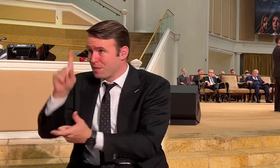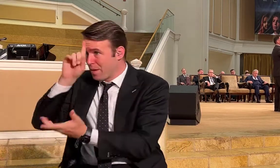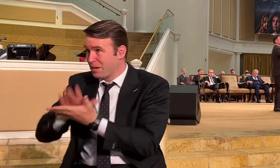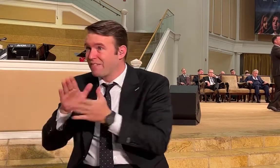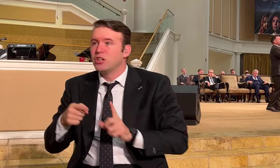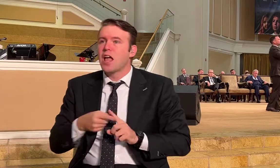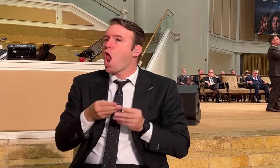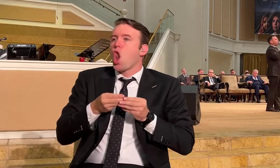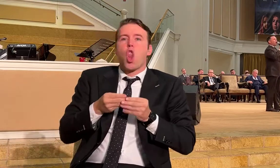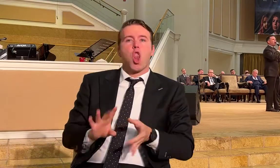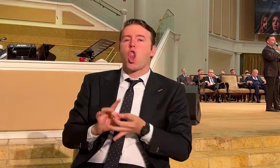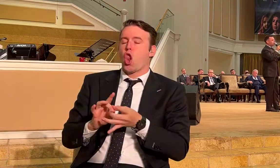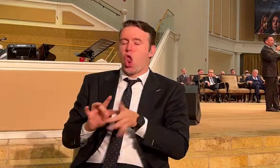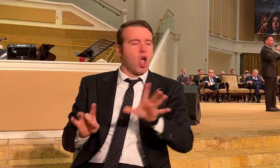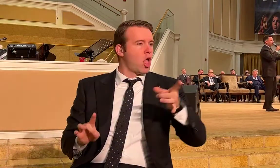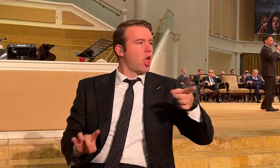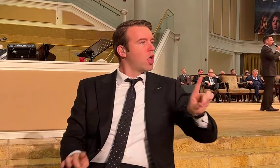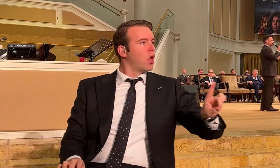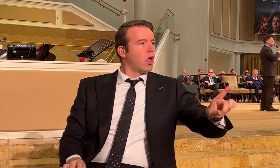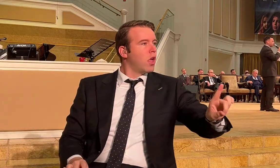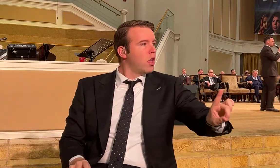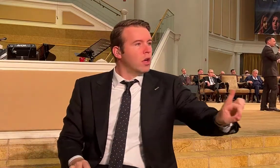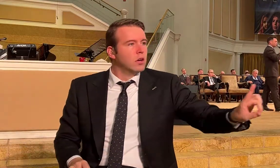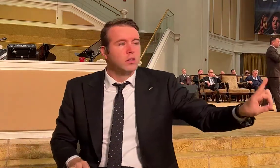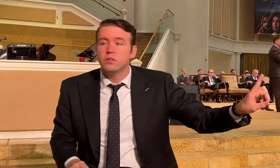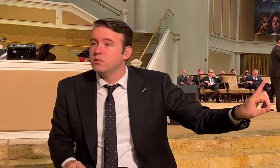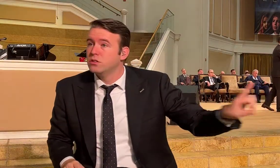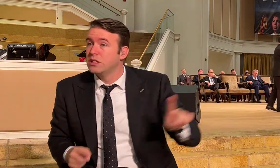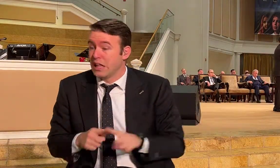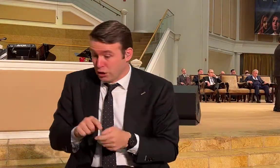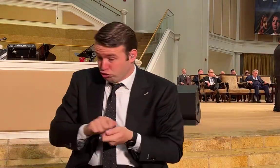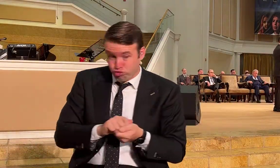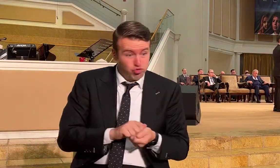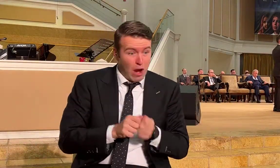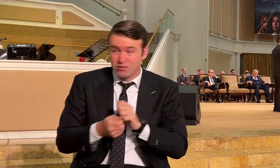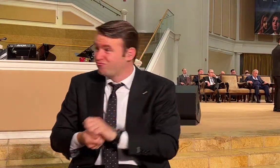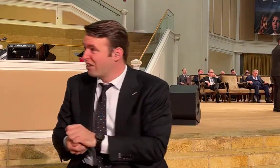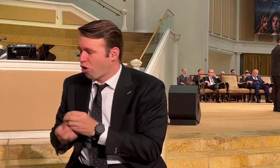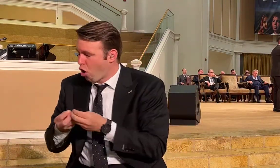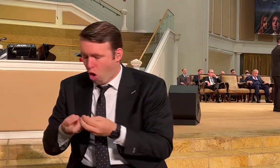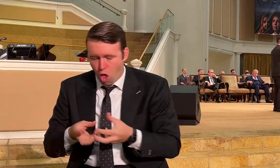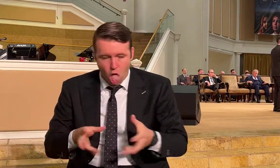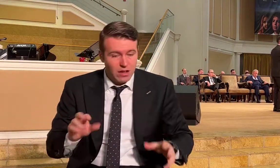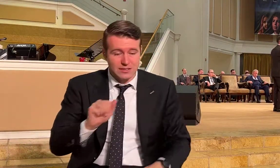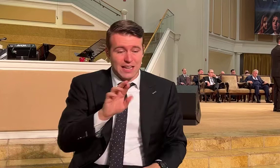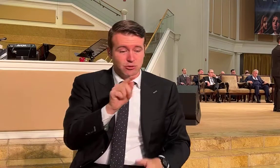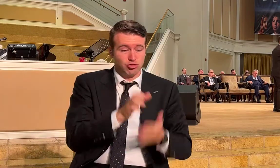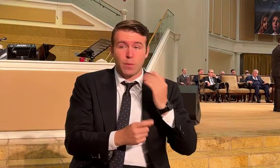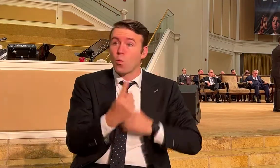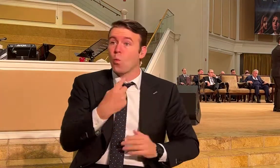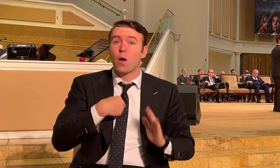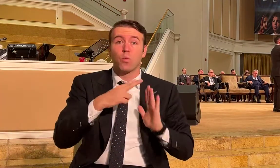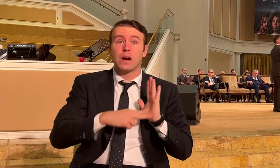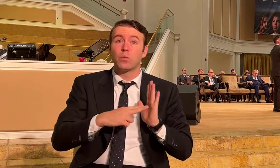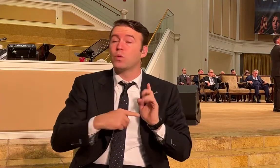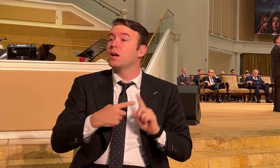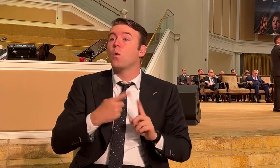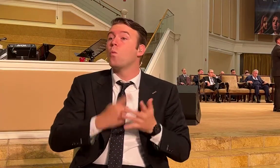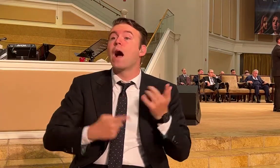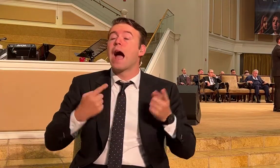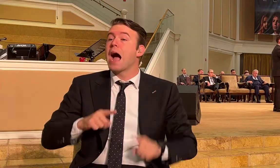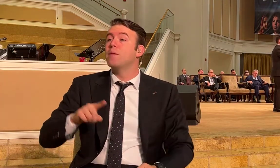believers have wandered so far away from his initial transformation that in this moment in Acts chapter 1 when we read about it, he